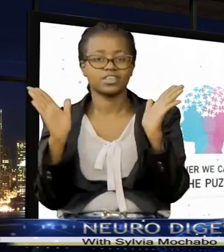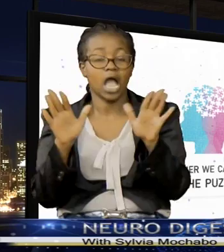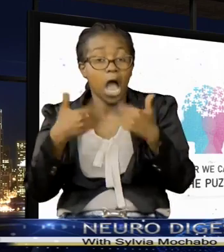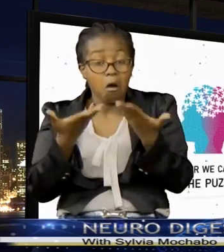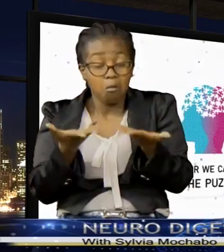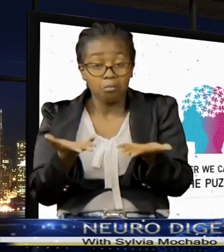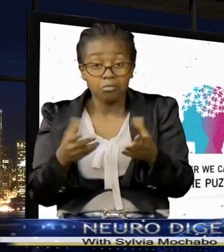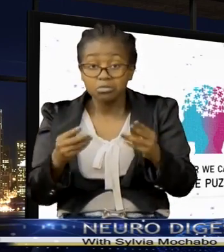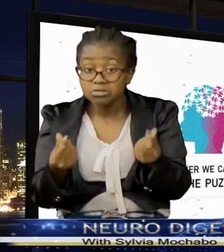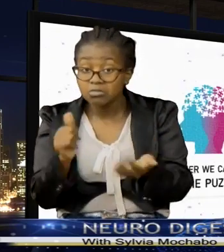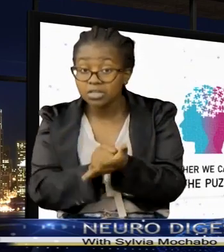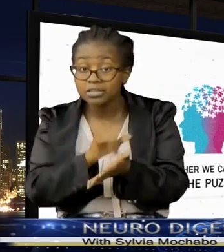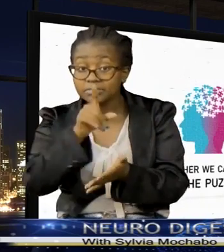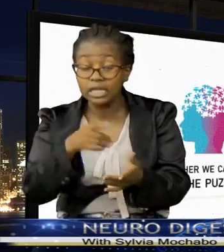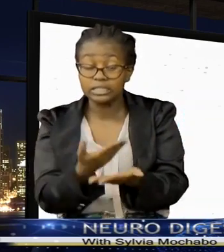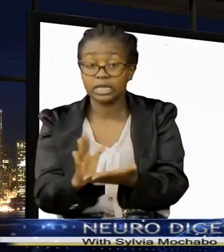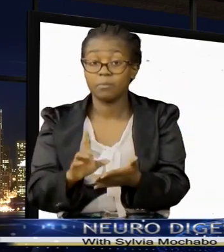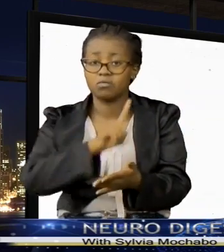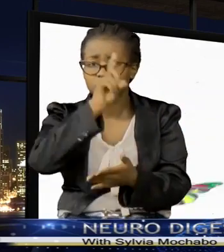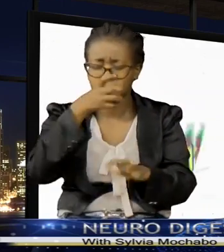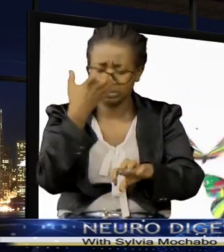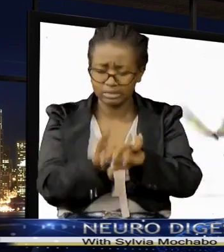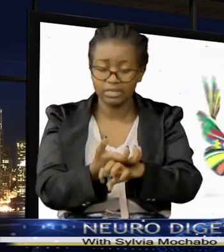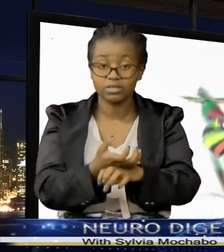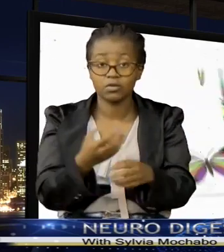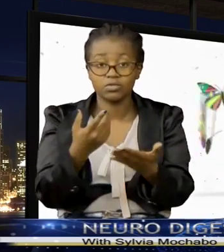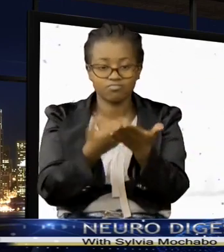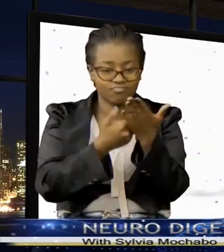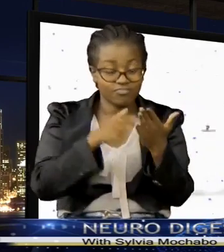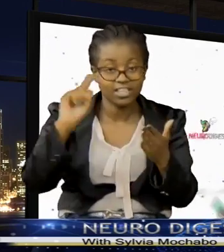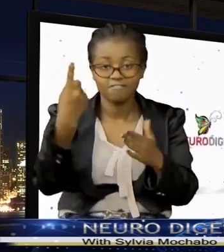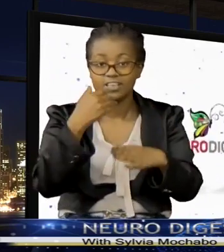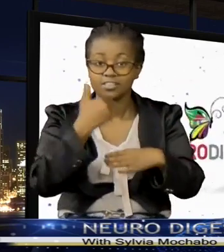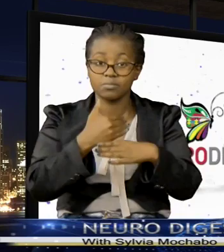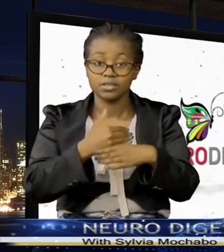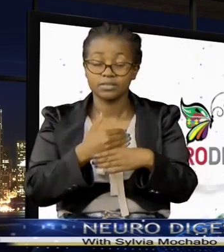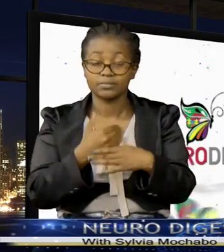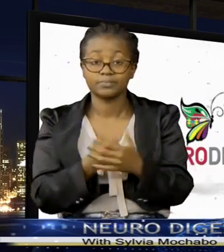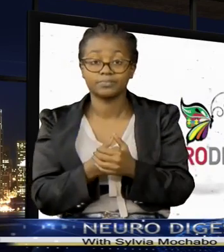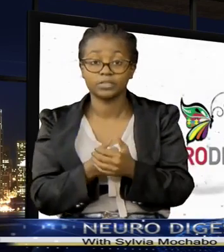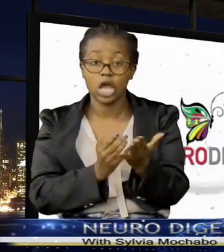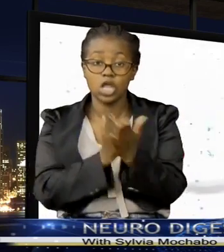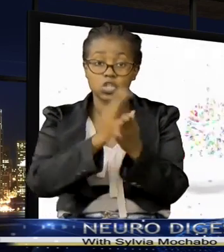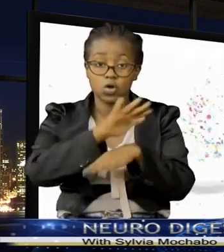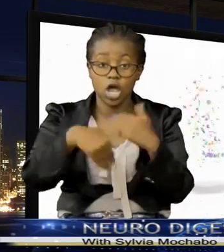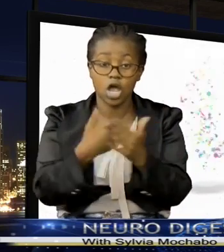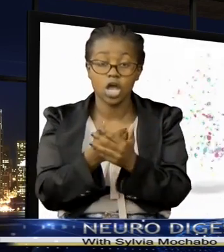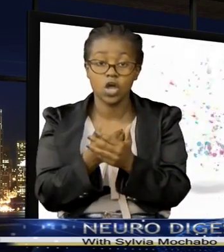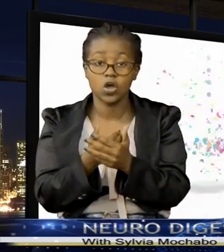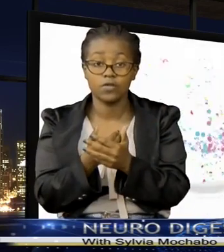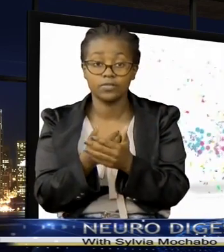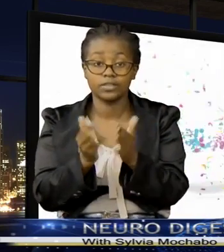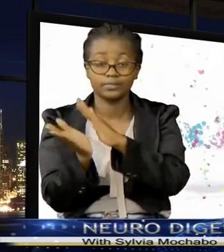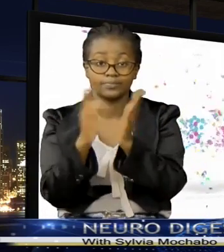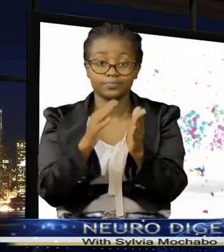do you deal with it? These are some of the hard questions we're going to be tackling in this first episode and throughout the